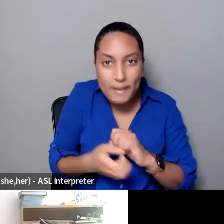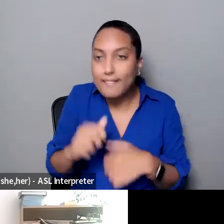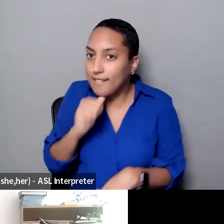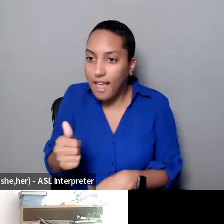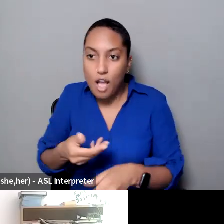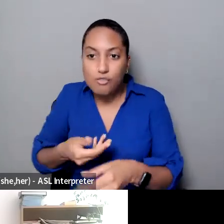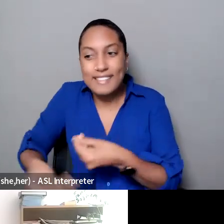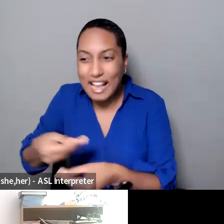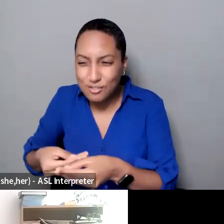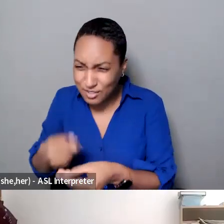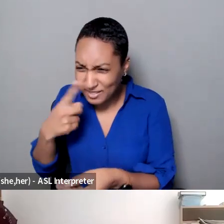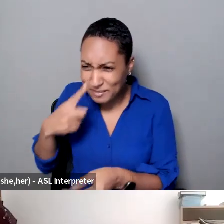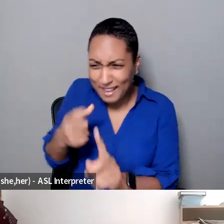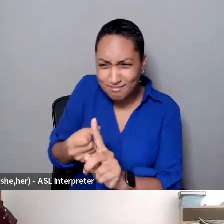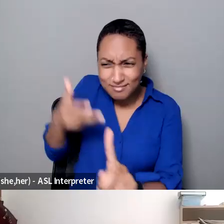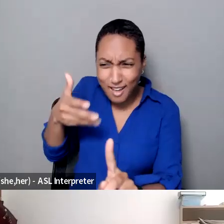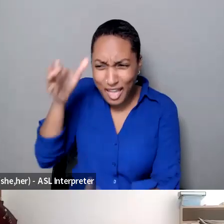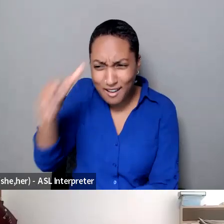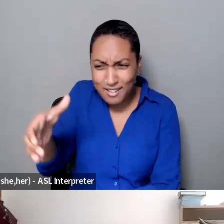further?